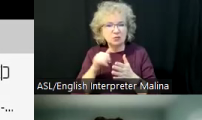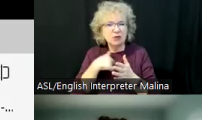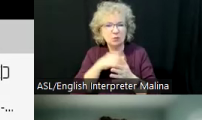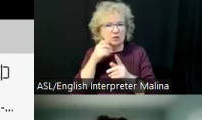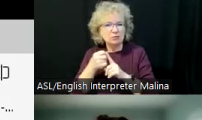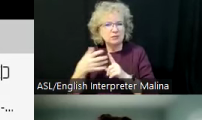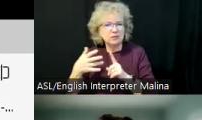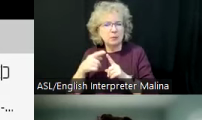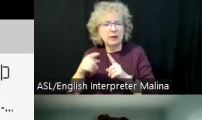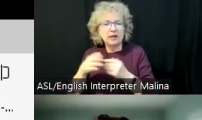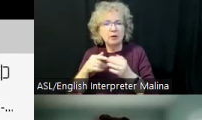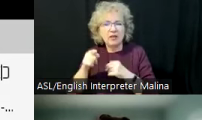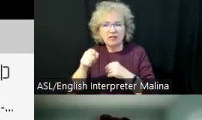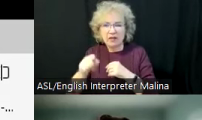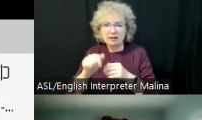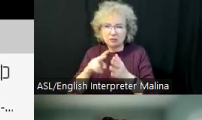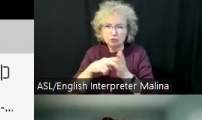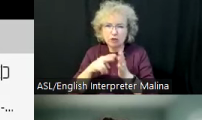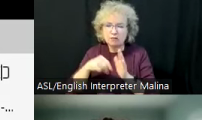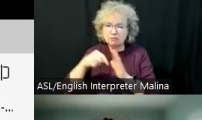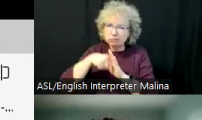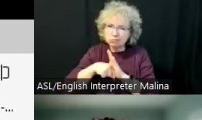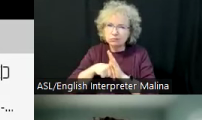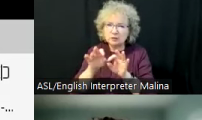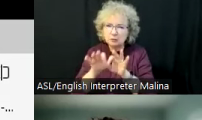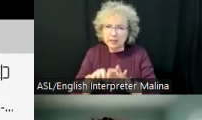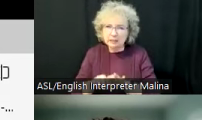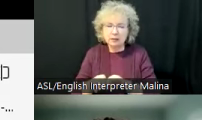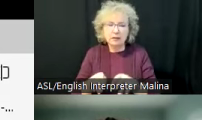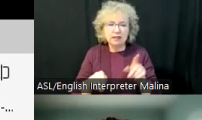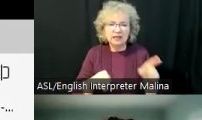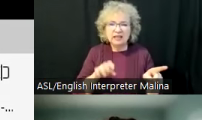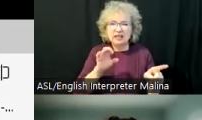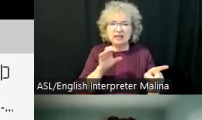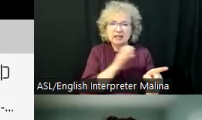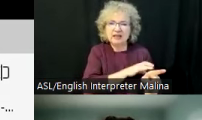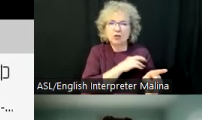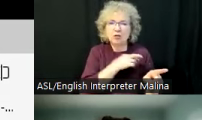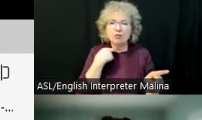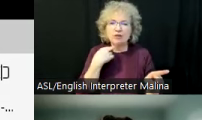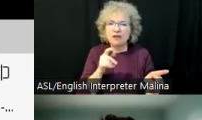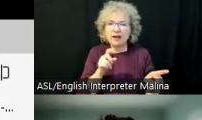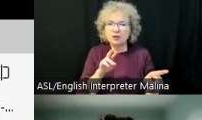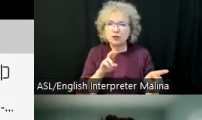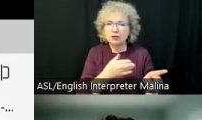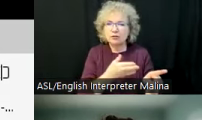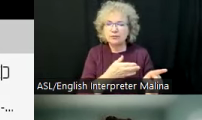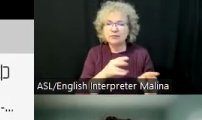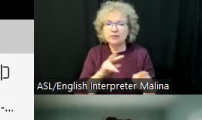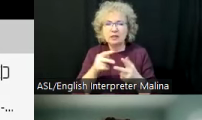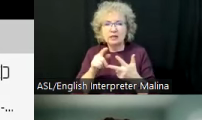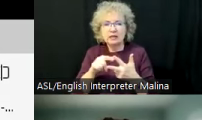these are basically the the clinical risk factors here. The second pillar of eligibility